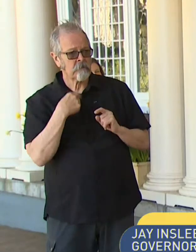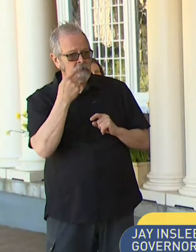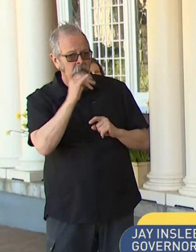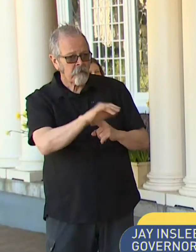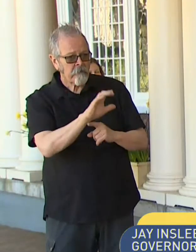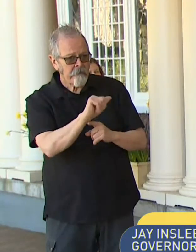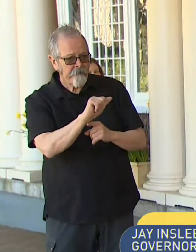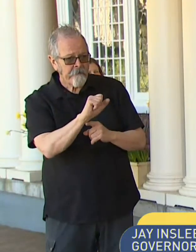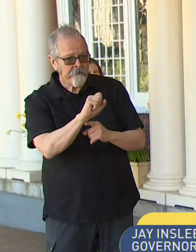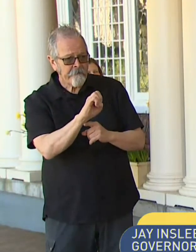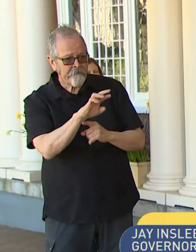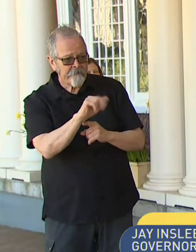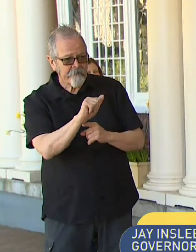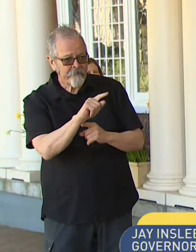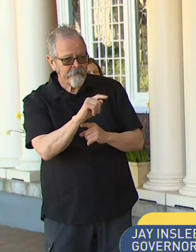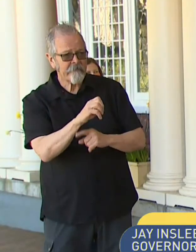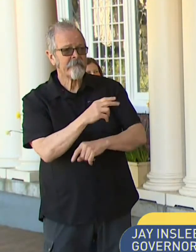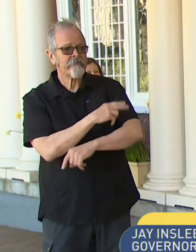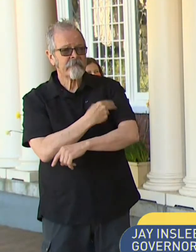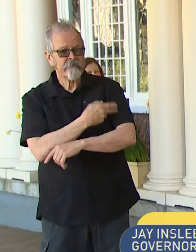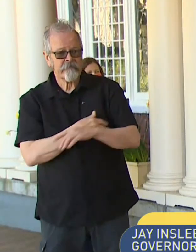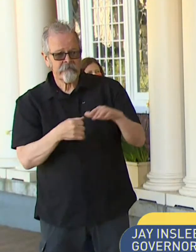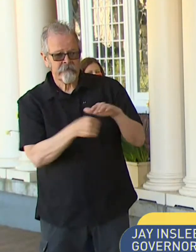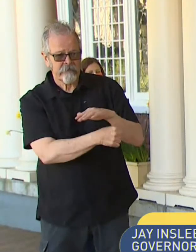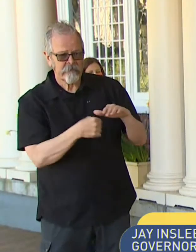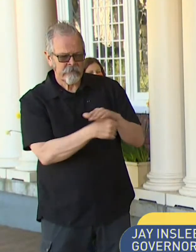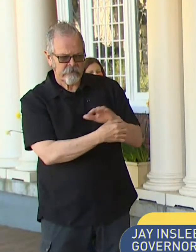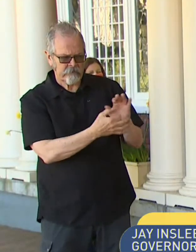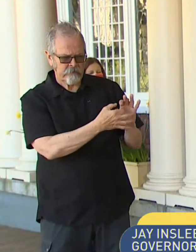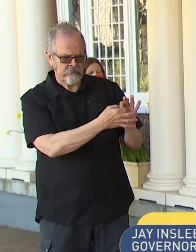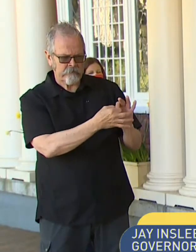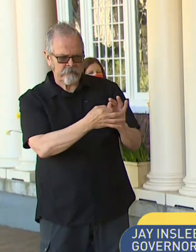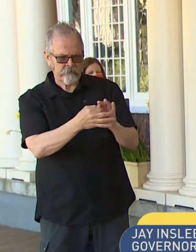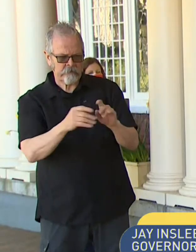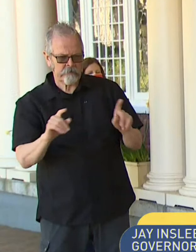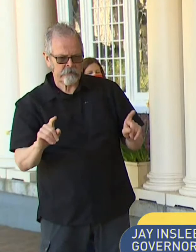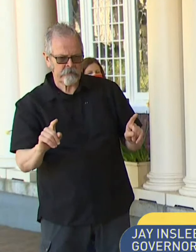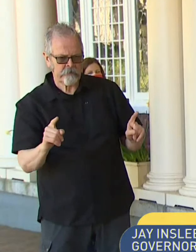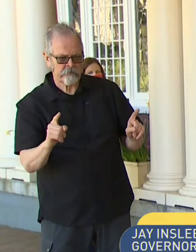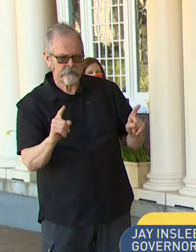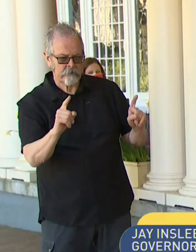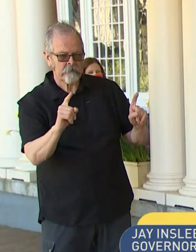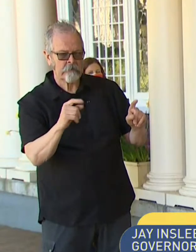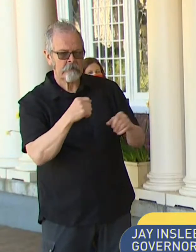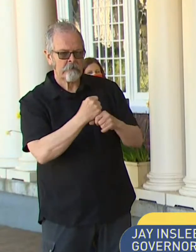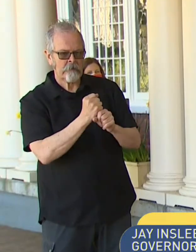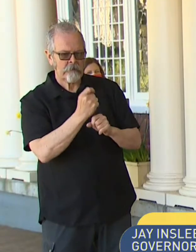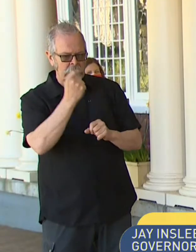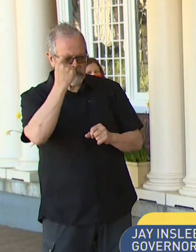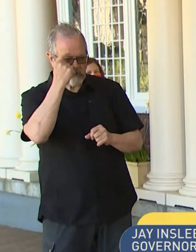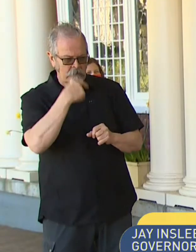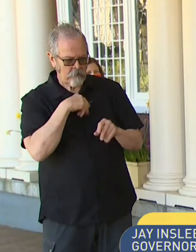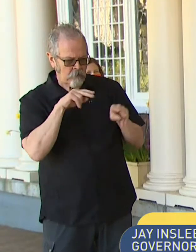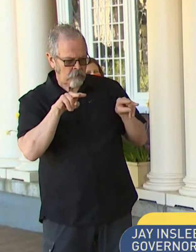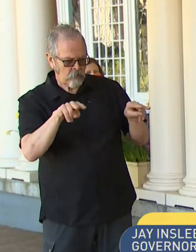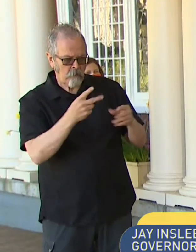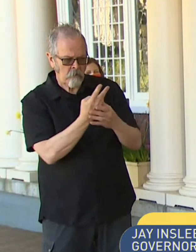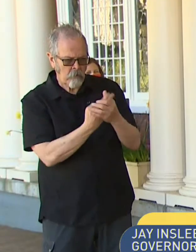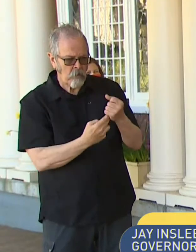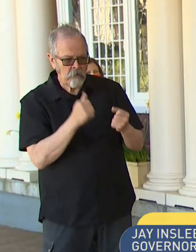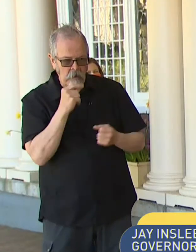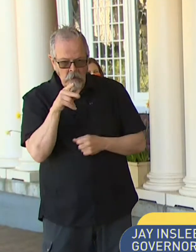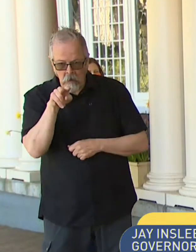and the hospitalizations worked together, and it made sense to look at both rather than singularly. Because if you looked at them